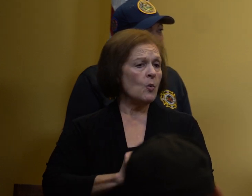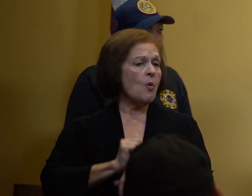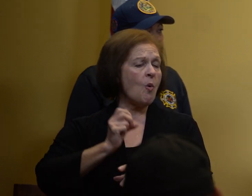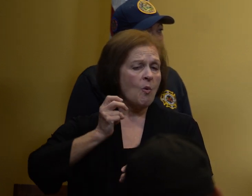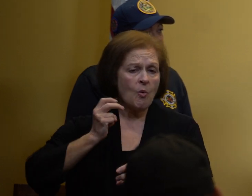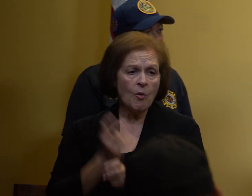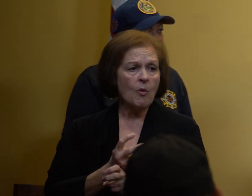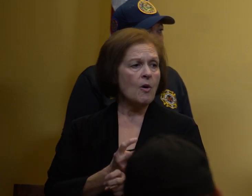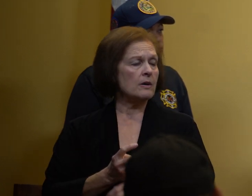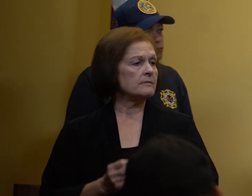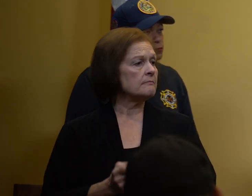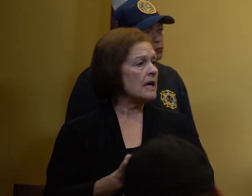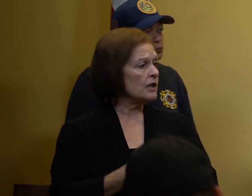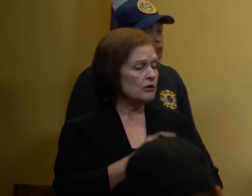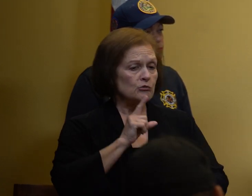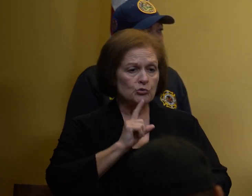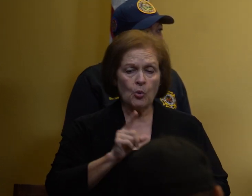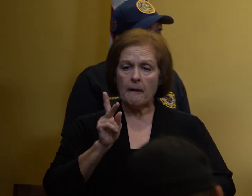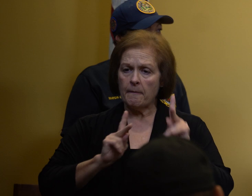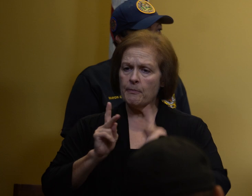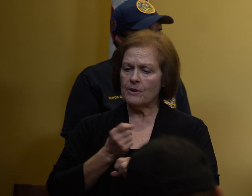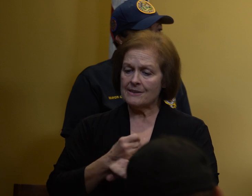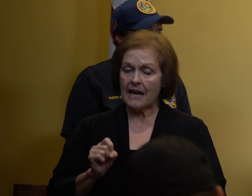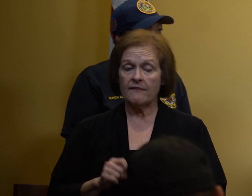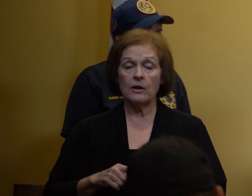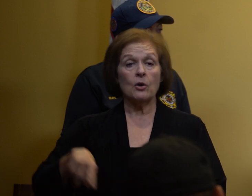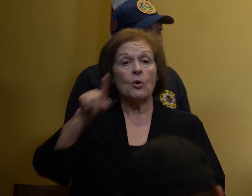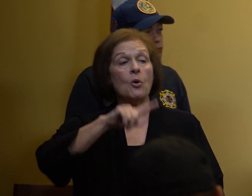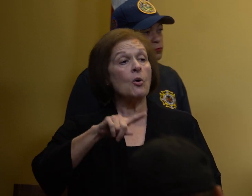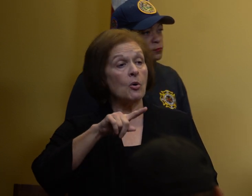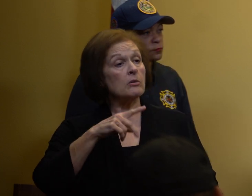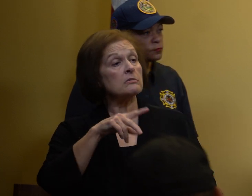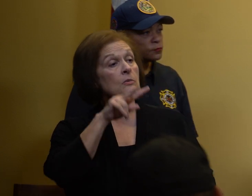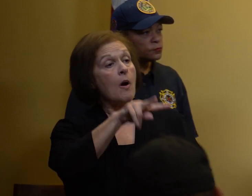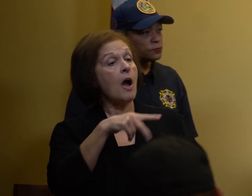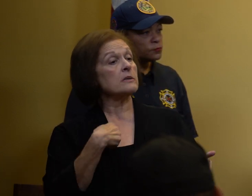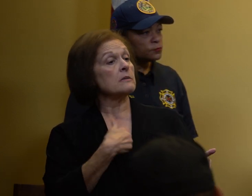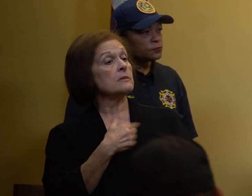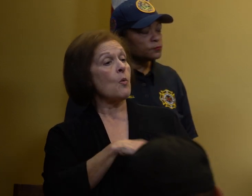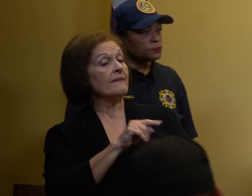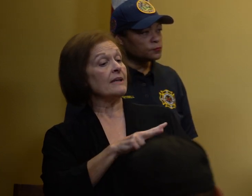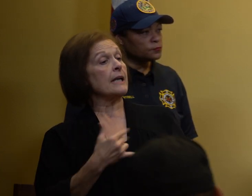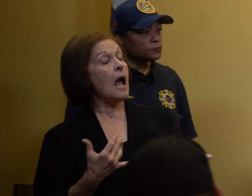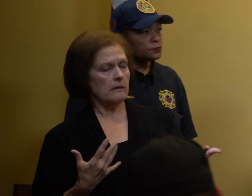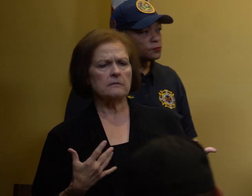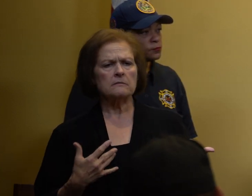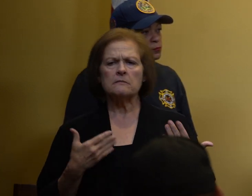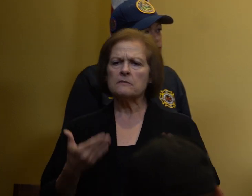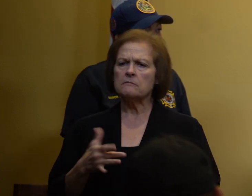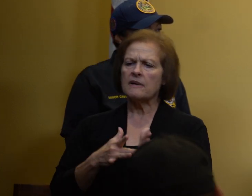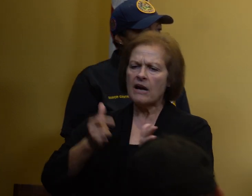hard already to make sure our citizens are safer. Those who are watching should know that there's a lot of support for you out there. Take advantage